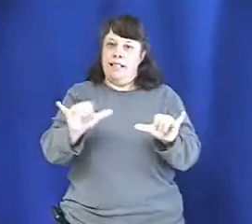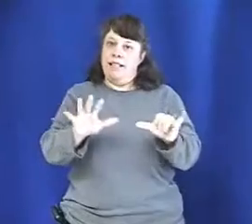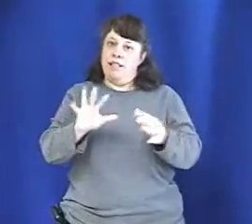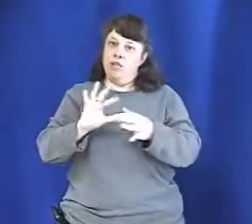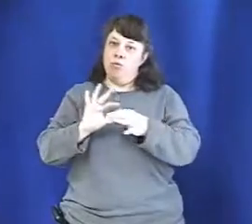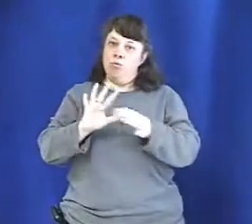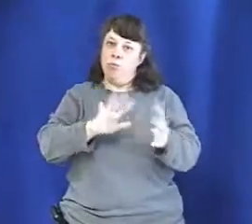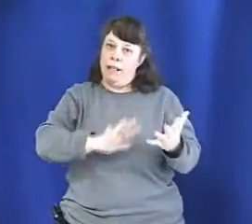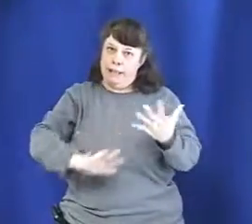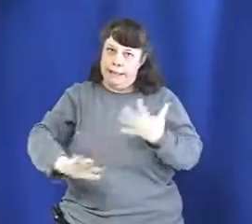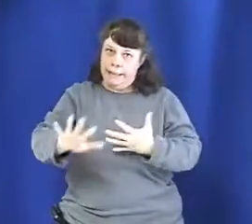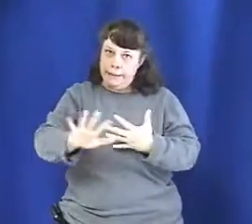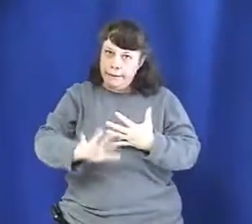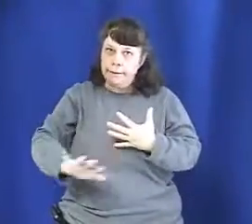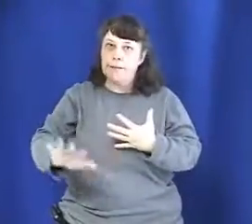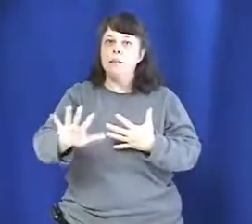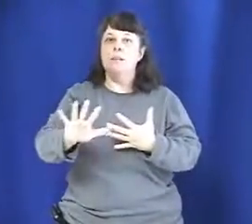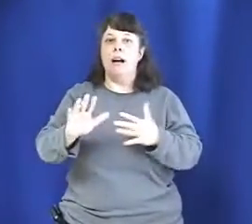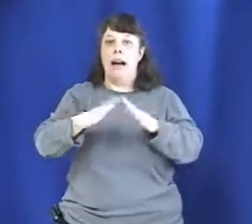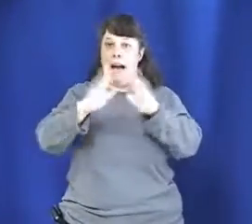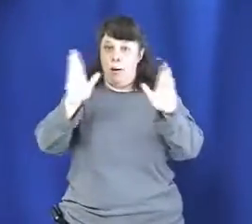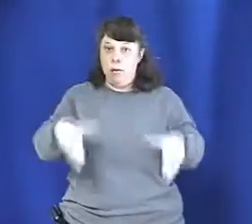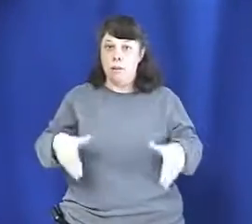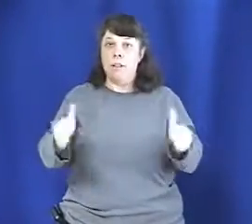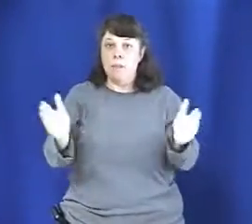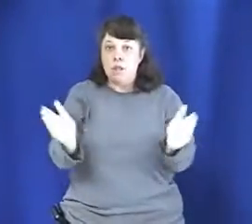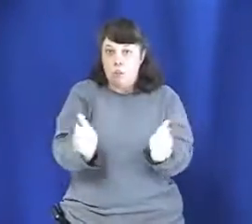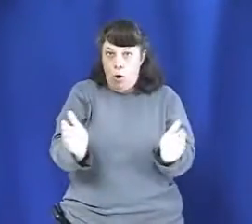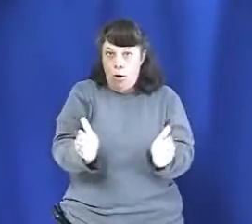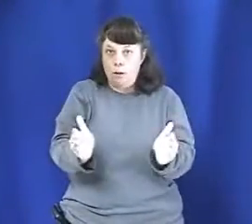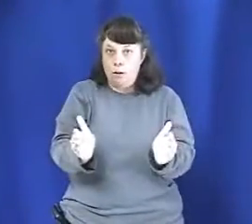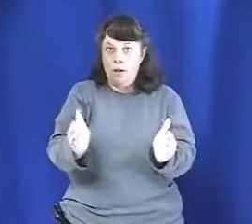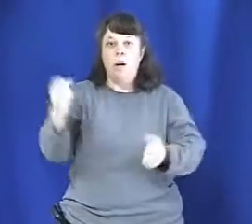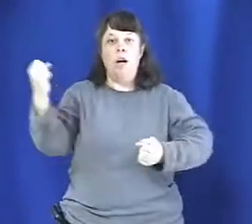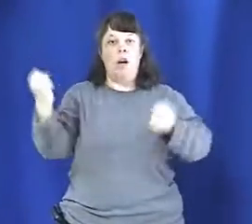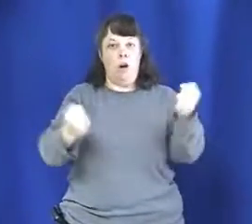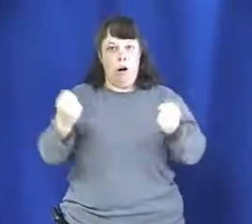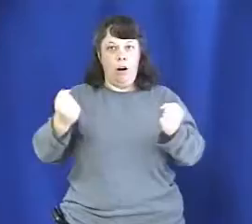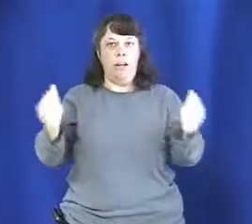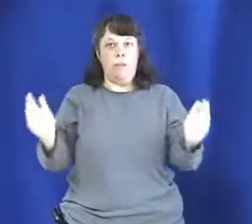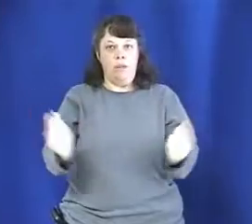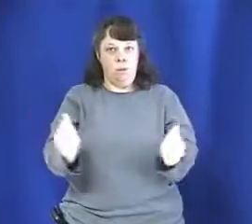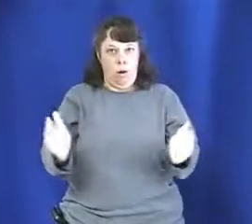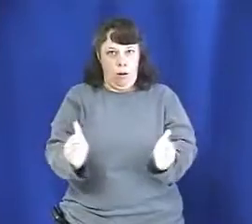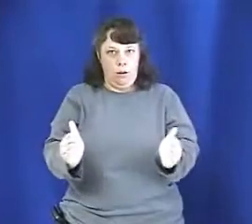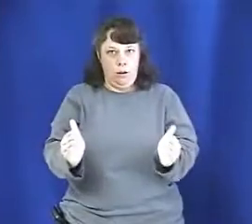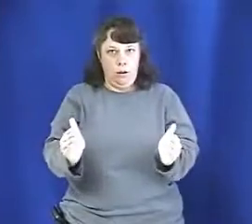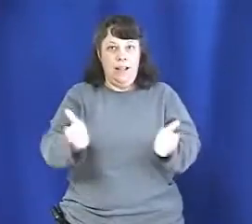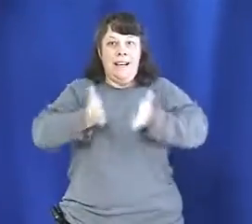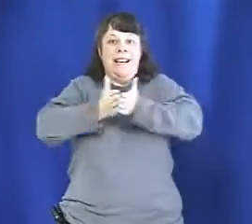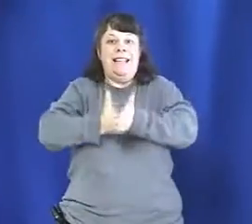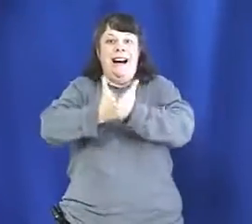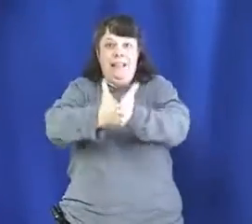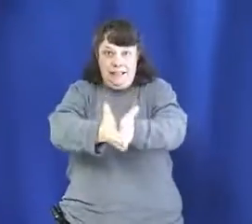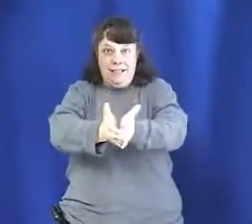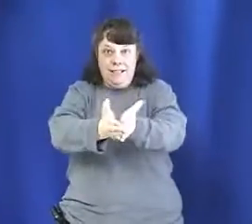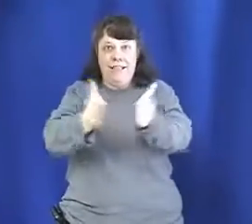Size is relative. A house can be small. A car can be small. A yacht can